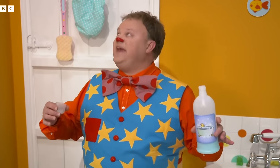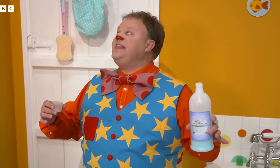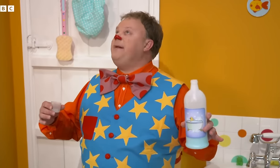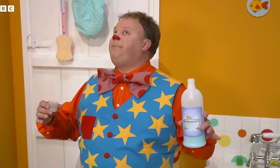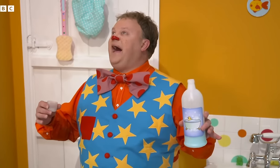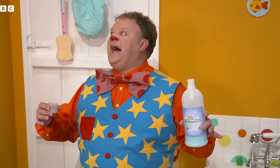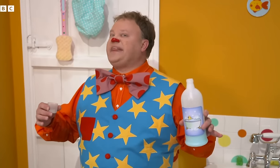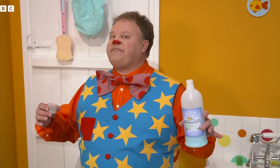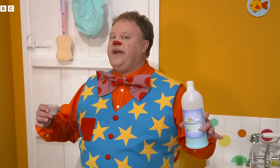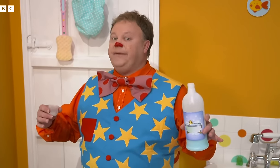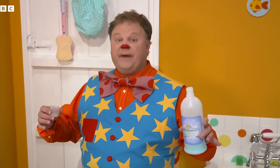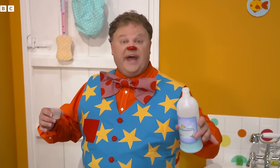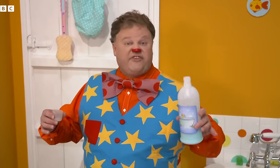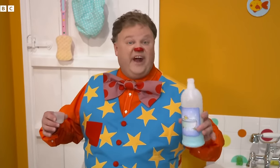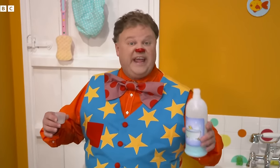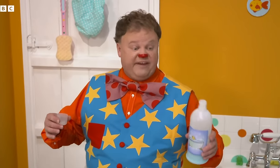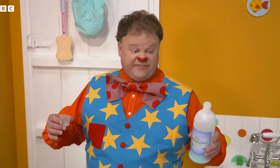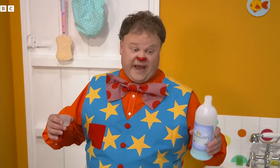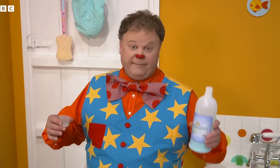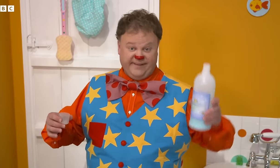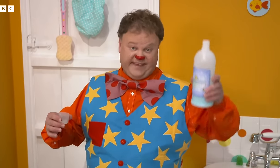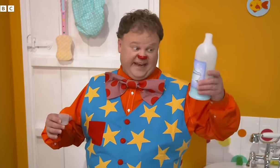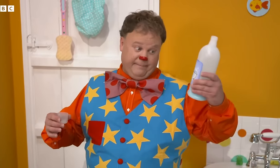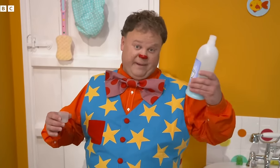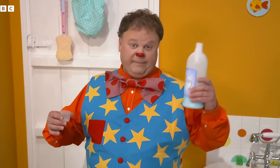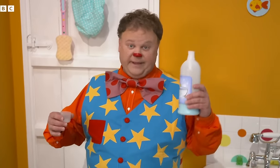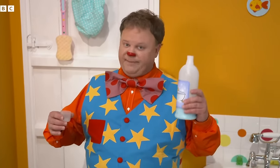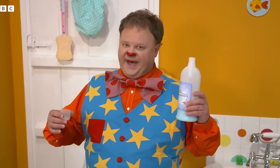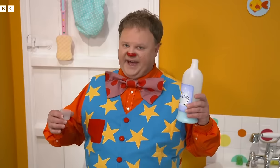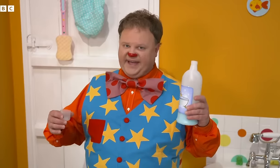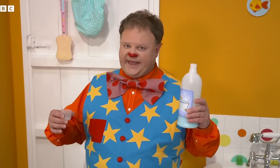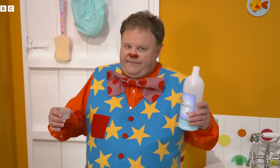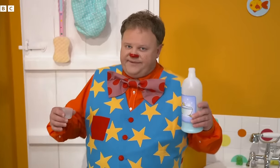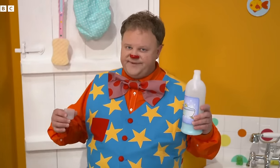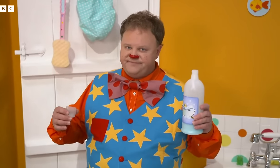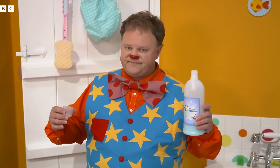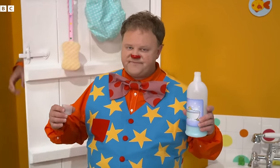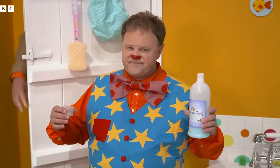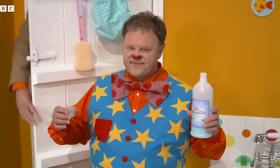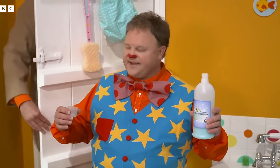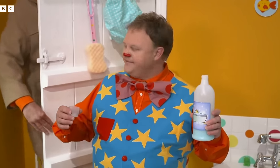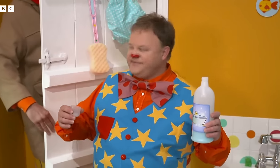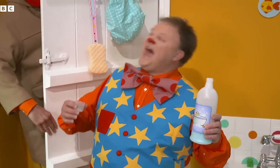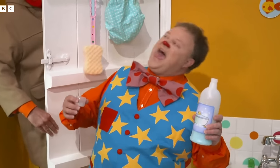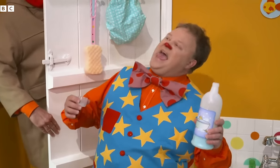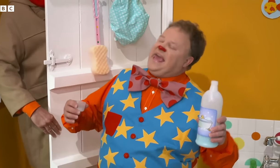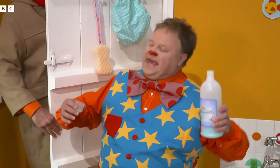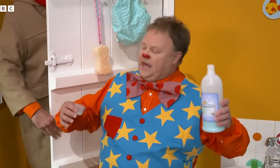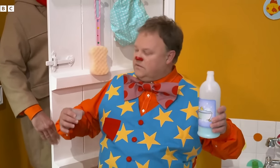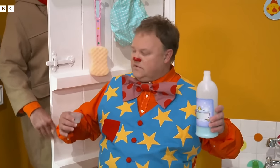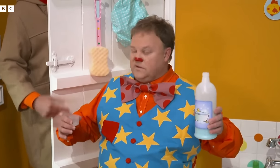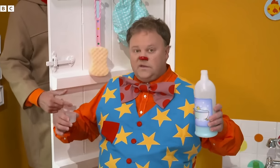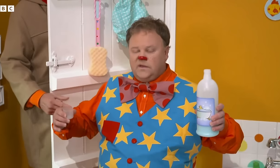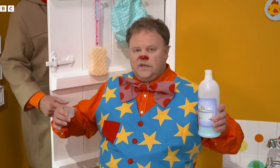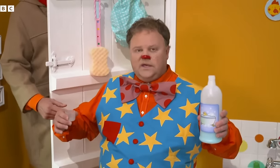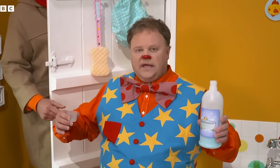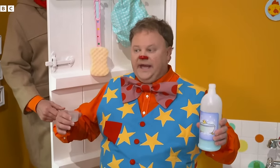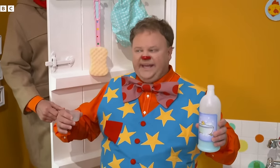in the bathroom, trying to give Tumbletead a bubble bath. What was that, the boy? Hey, where are my slippers?